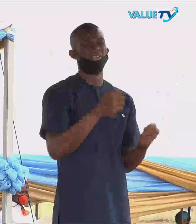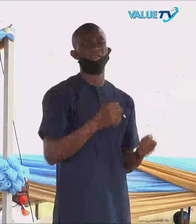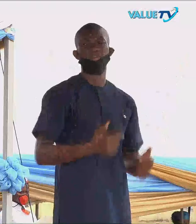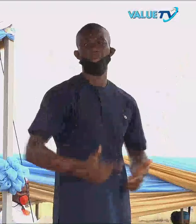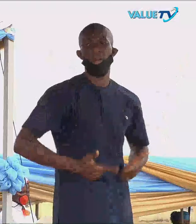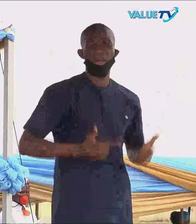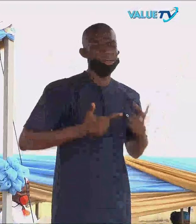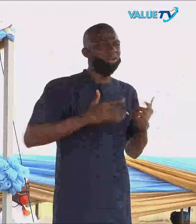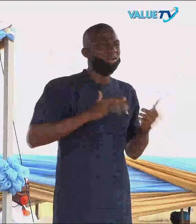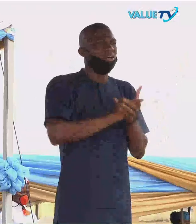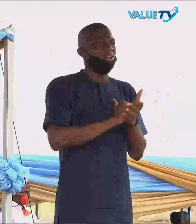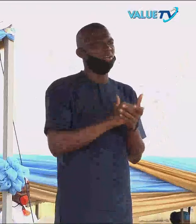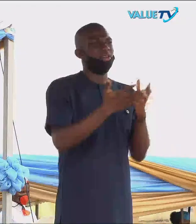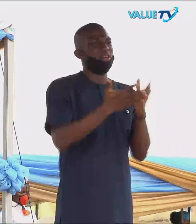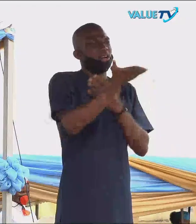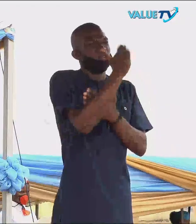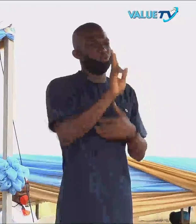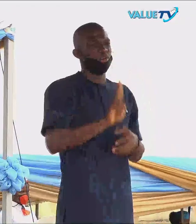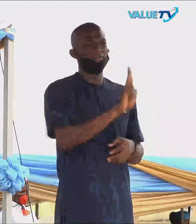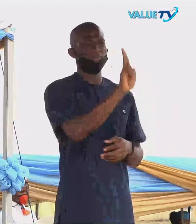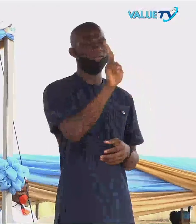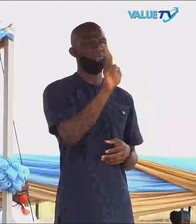that God Himself has used